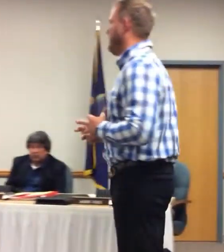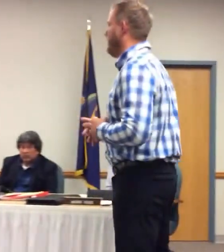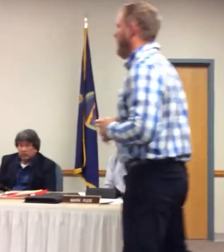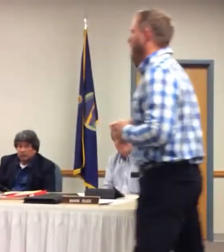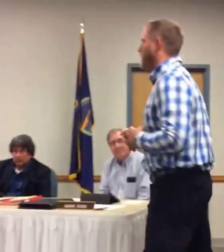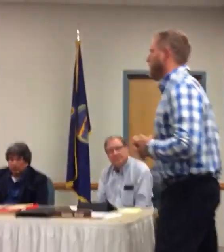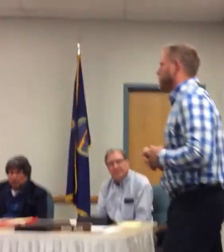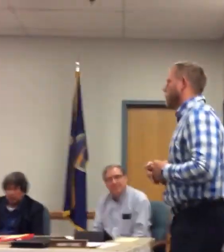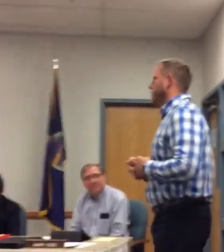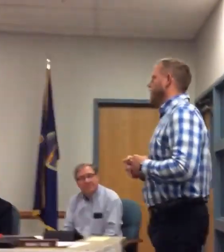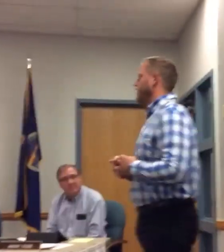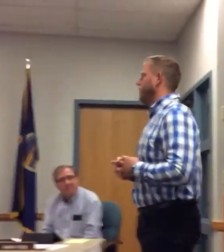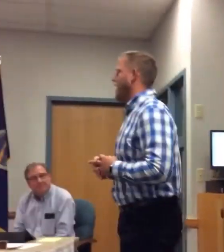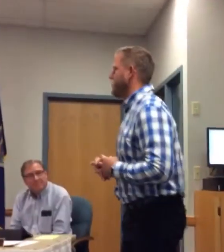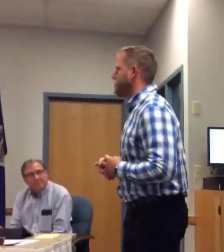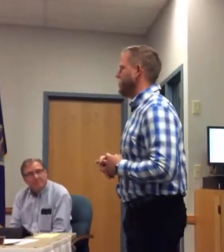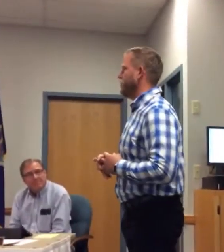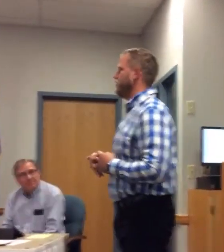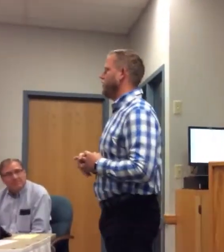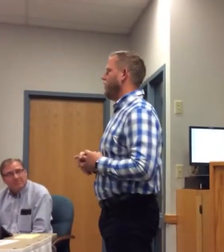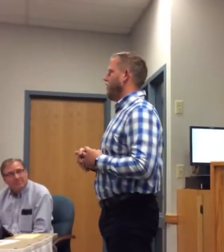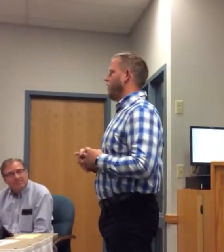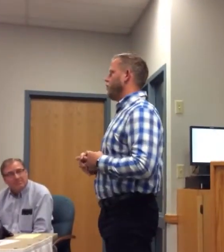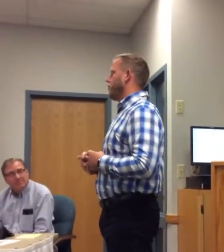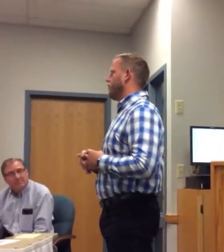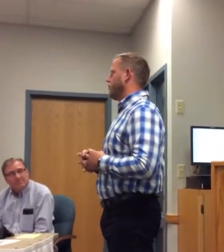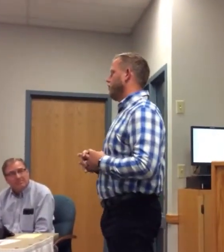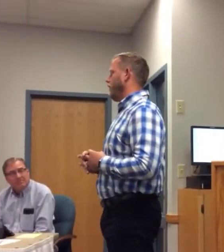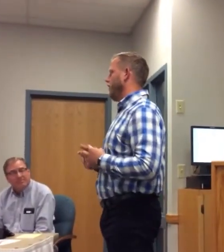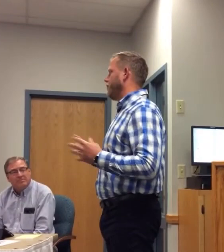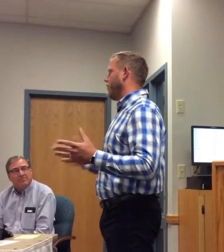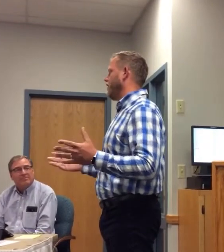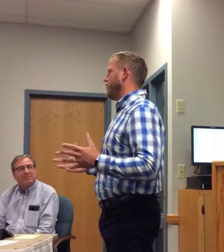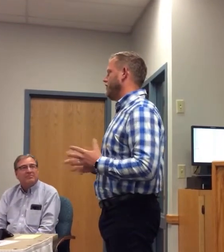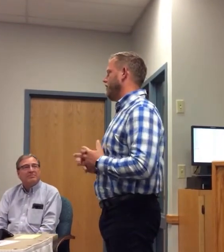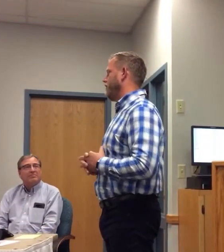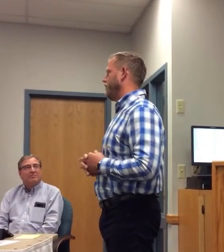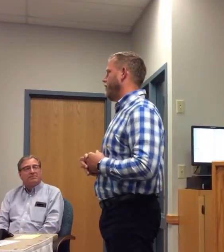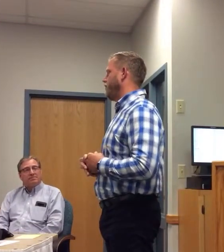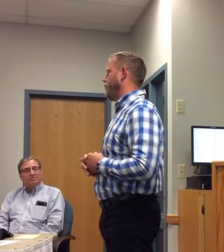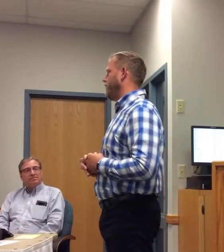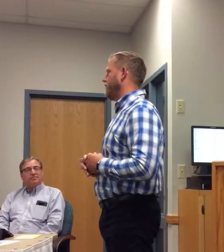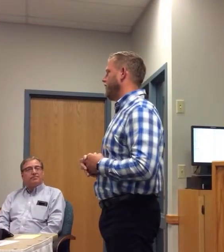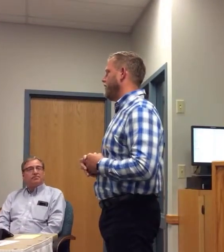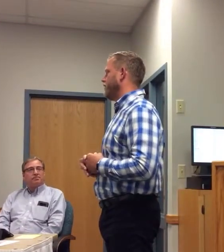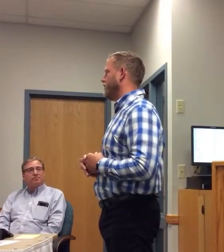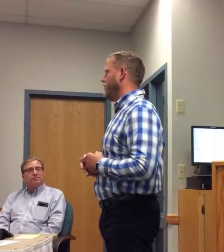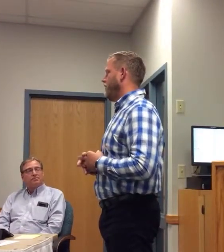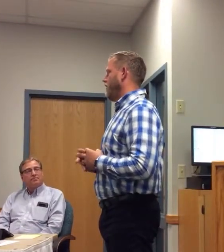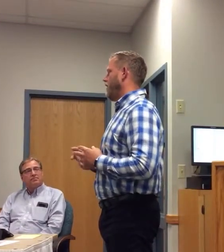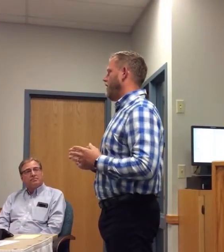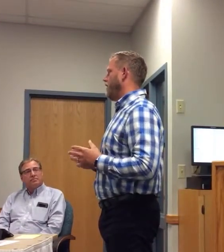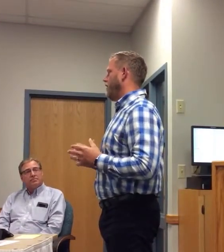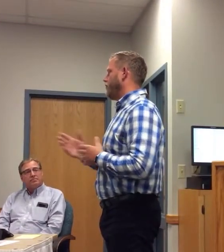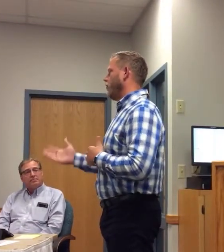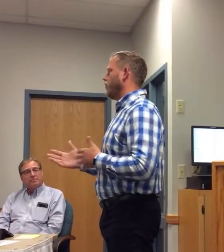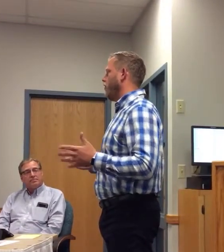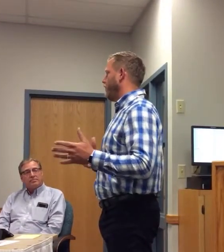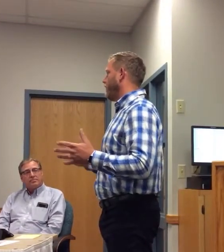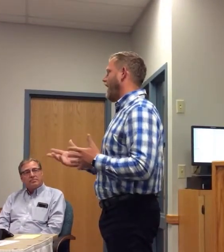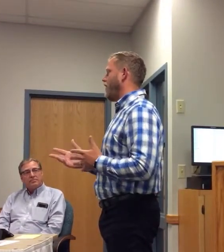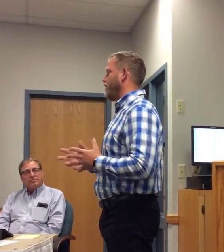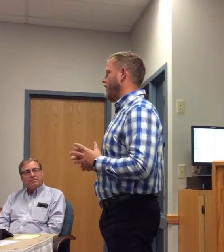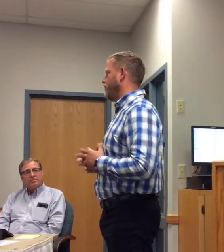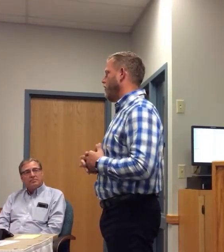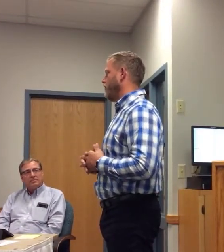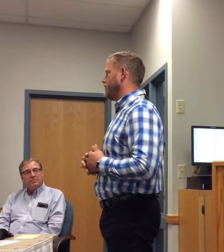myself met toward the end of last year, and we're in the process of putting together a